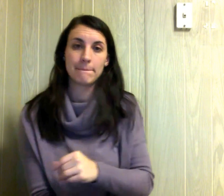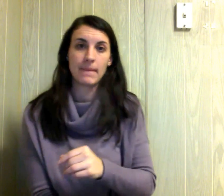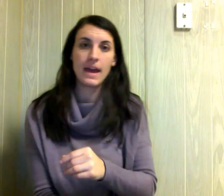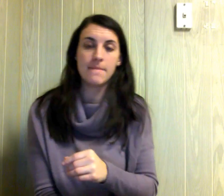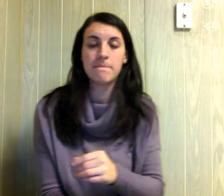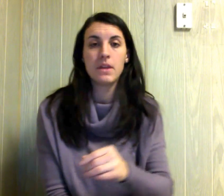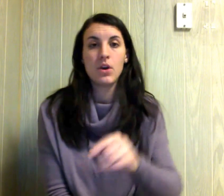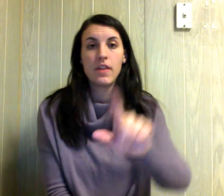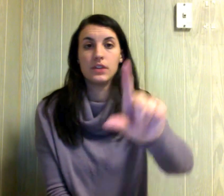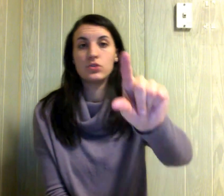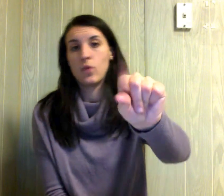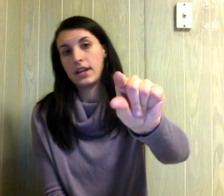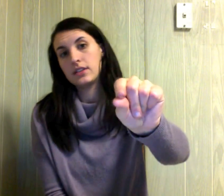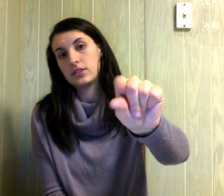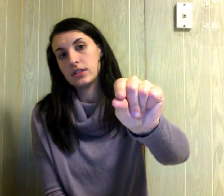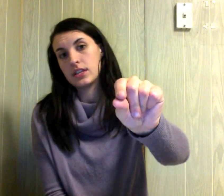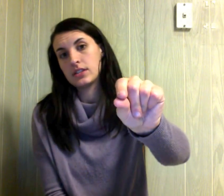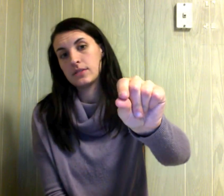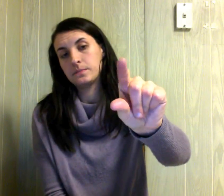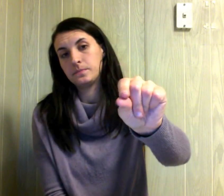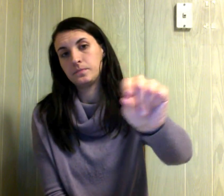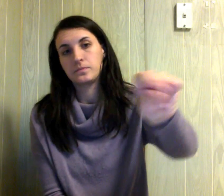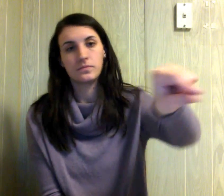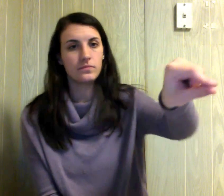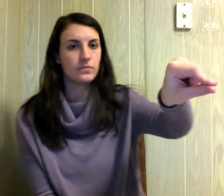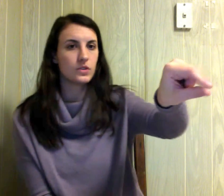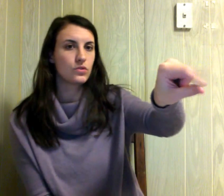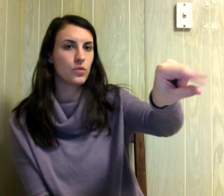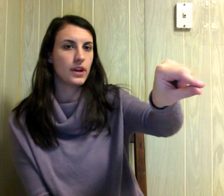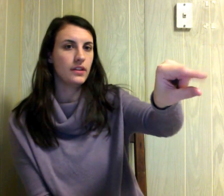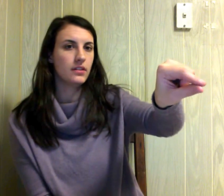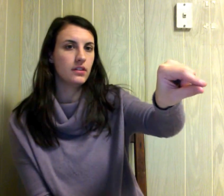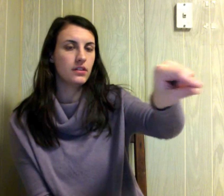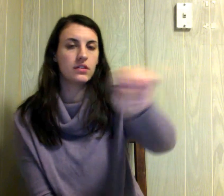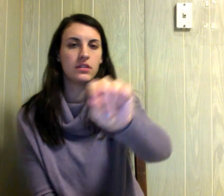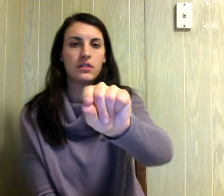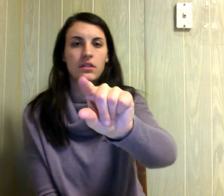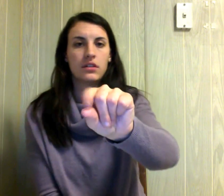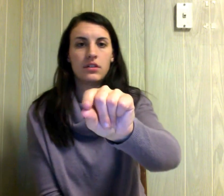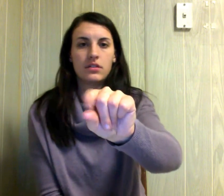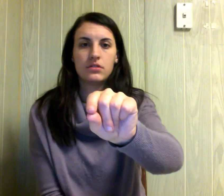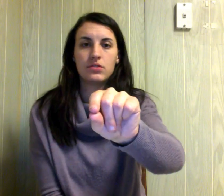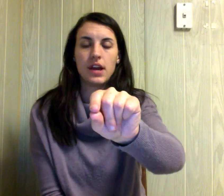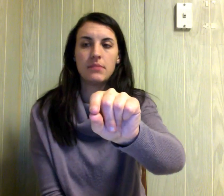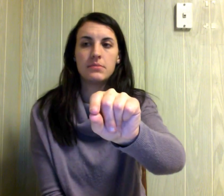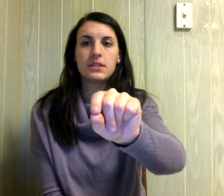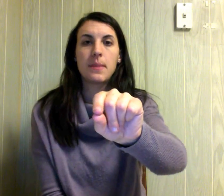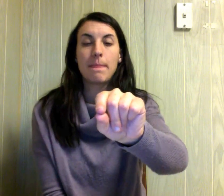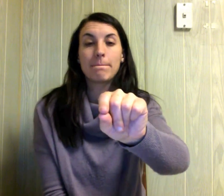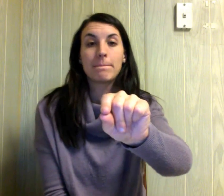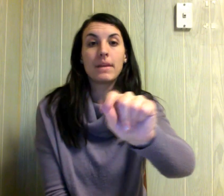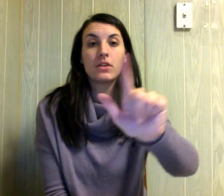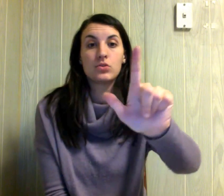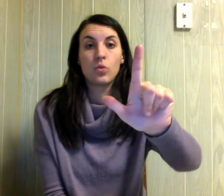Okay? And then 20 is just this. 20. 2 times.